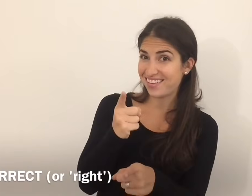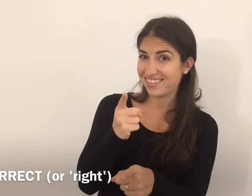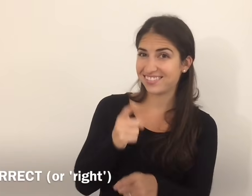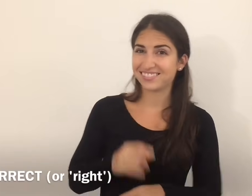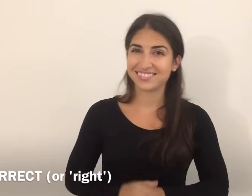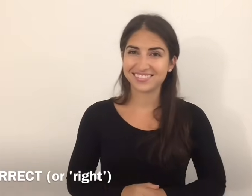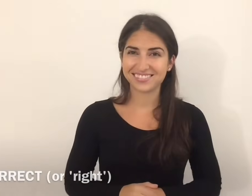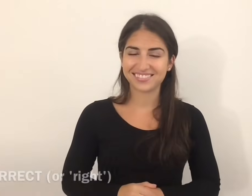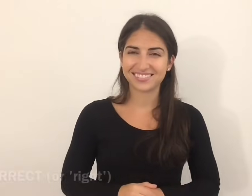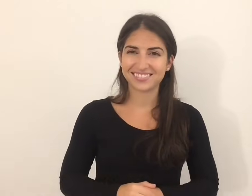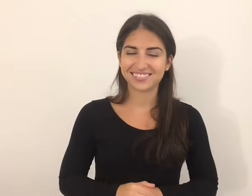Correct.